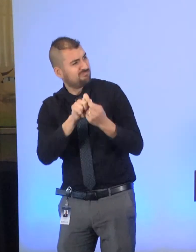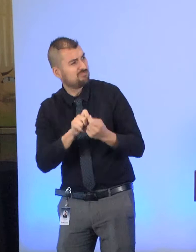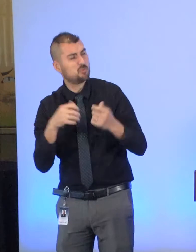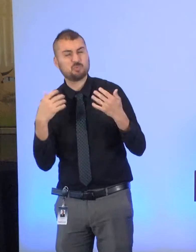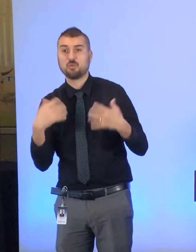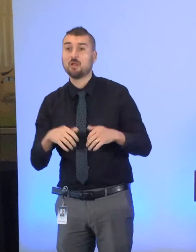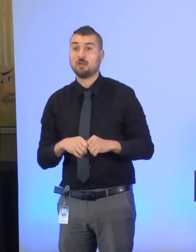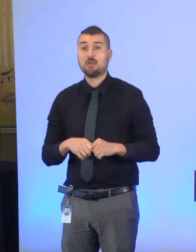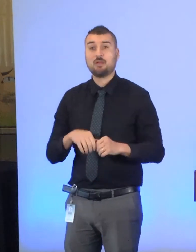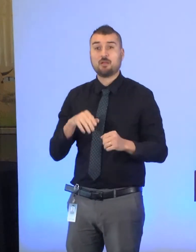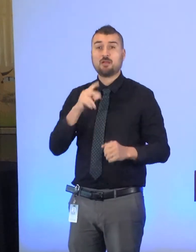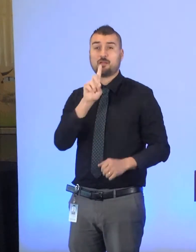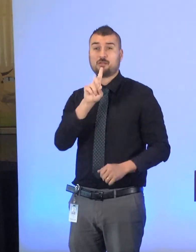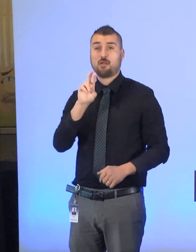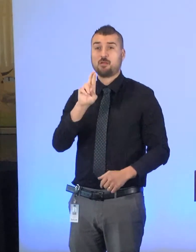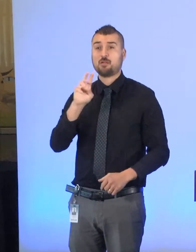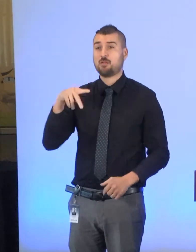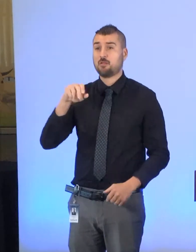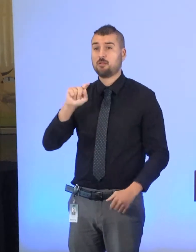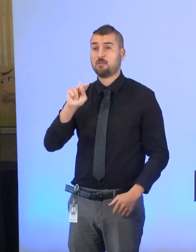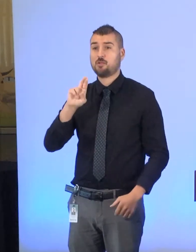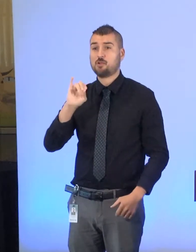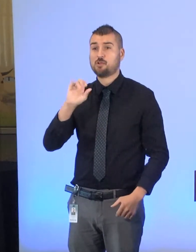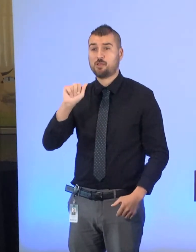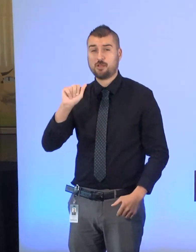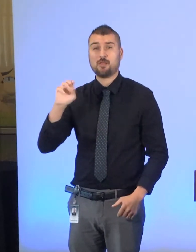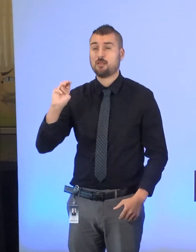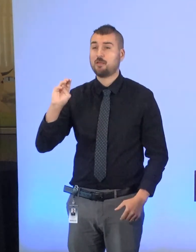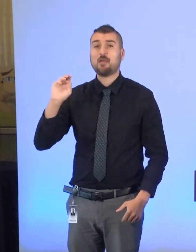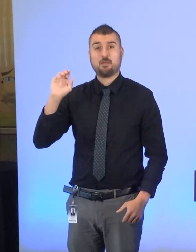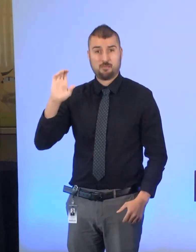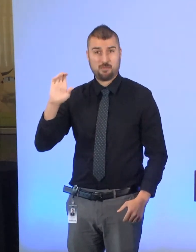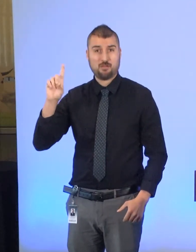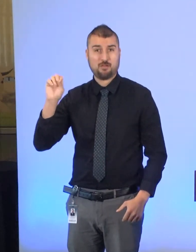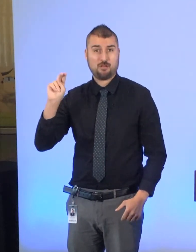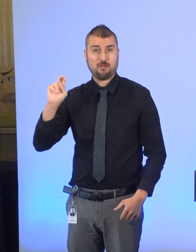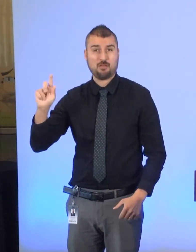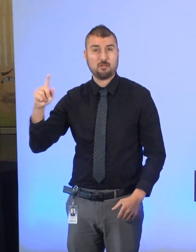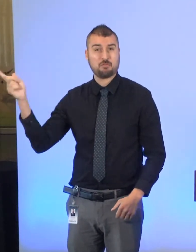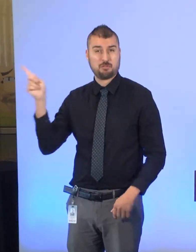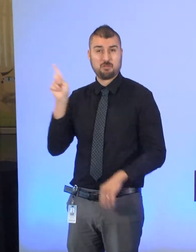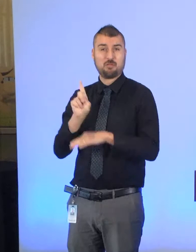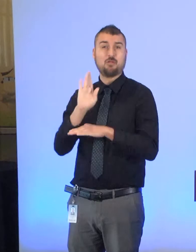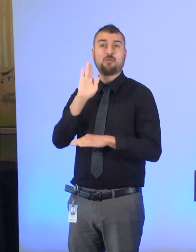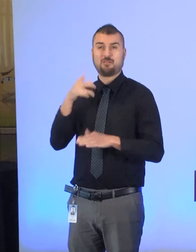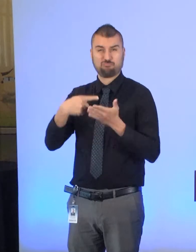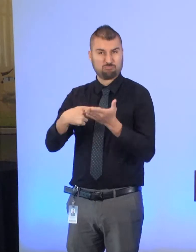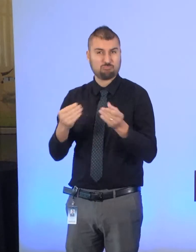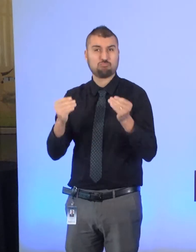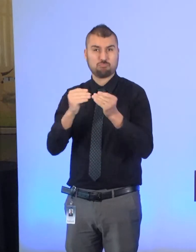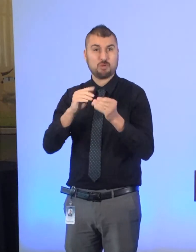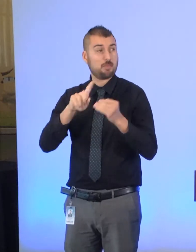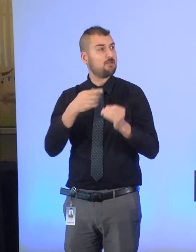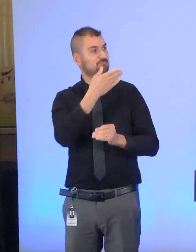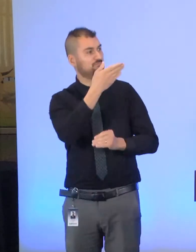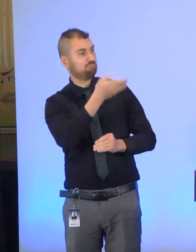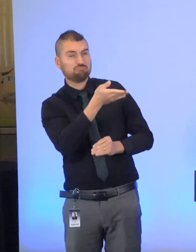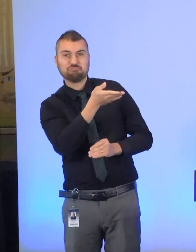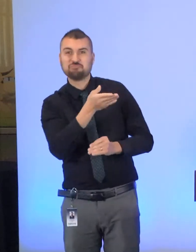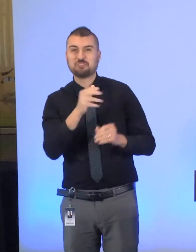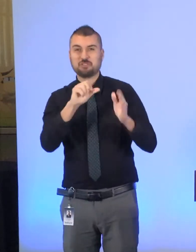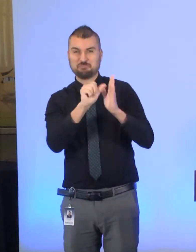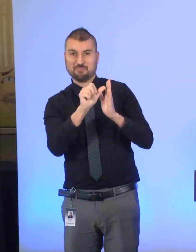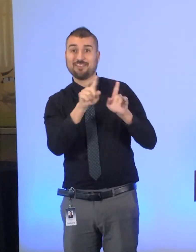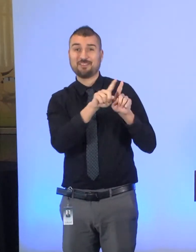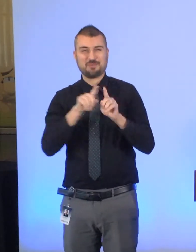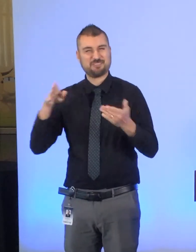Patricia McDonald is with us today to come up and tell us a little more about not just this piece, but also to introduce us to